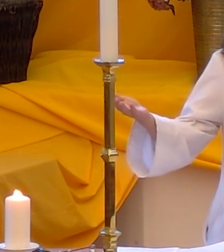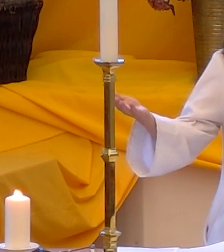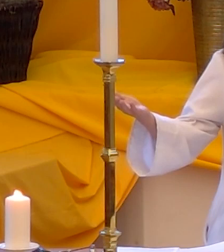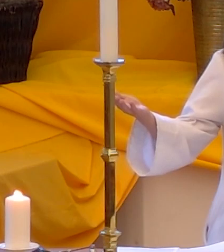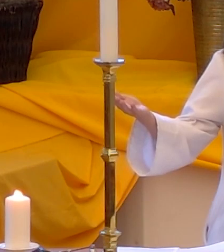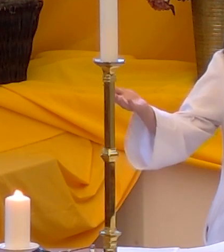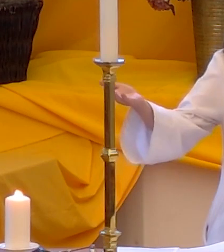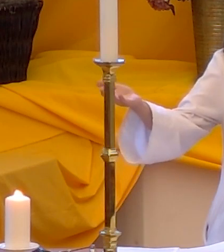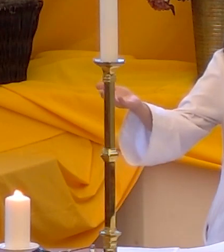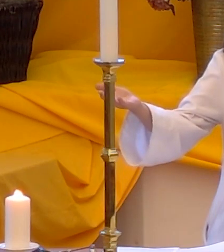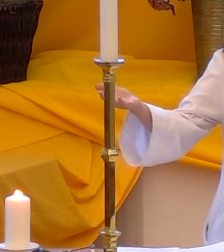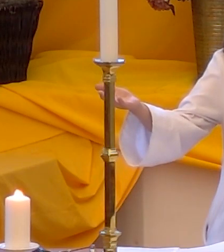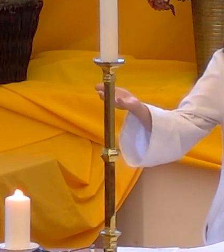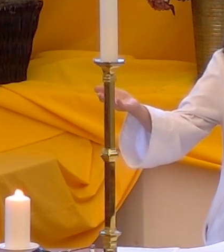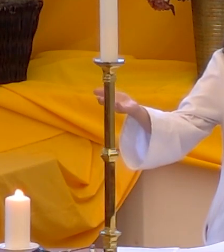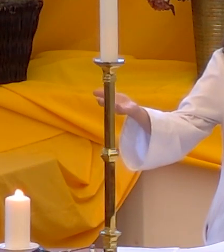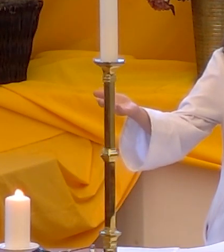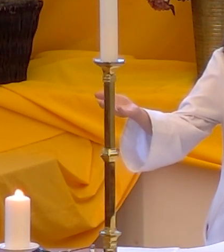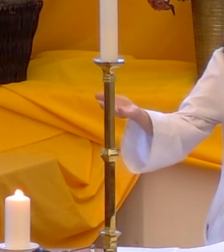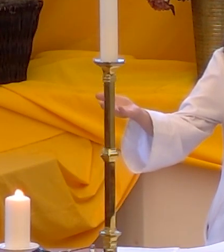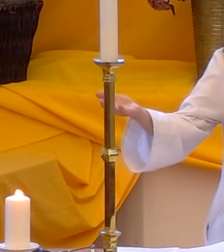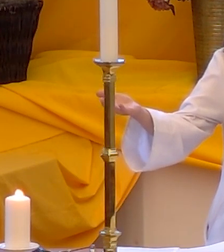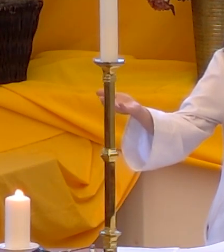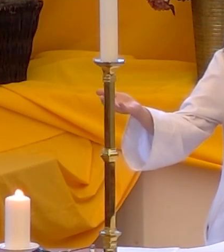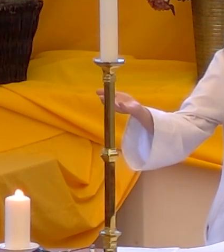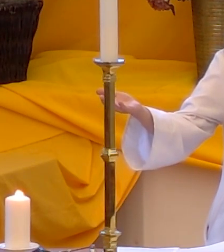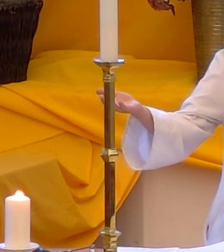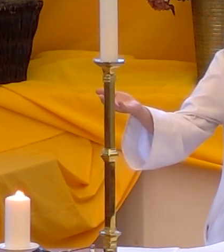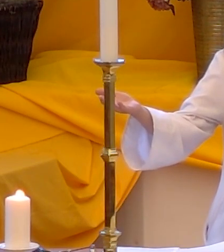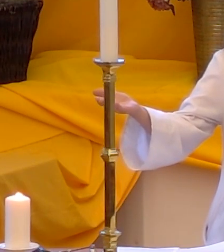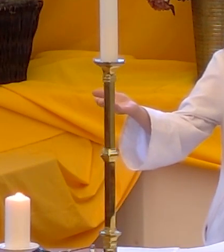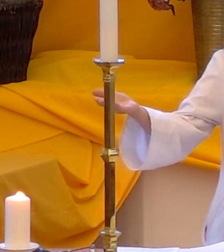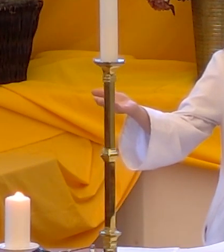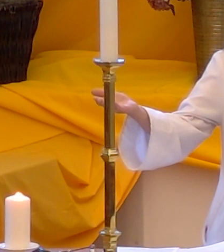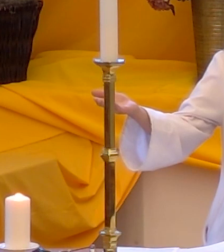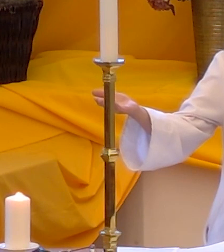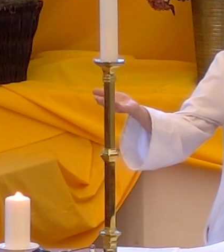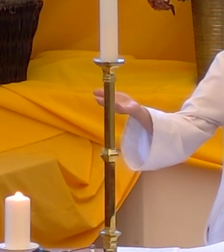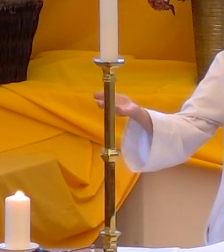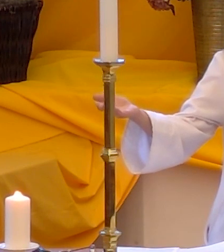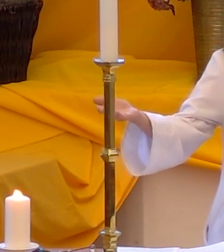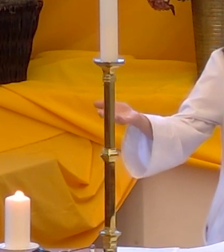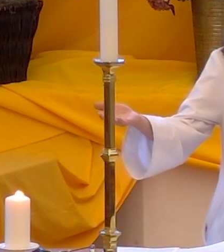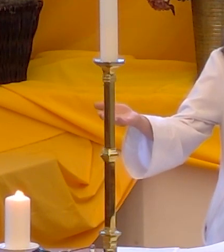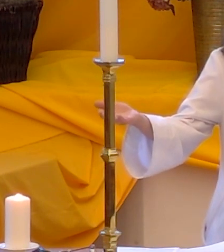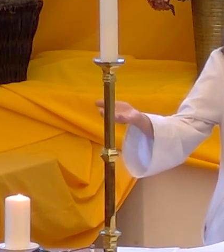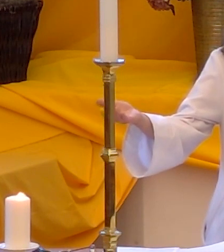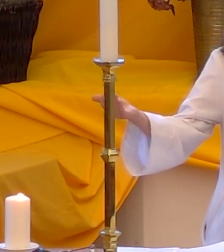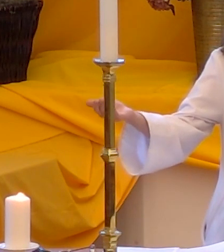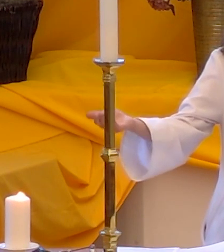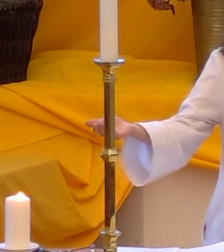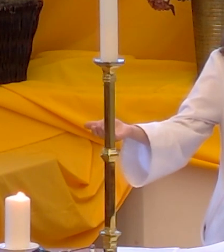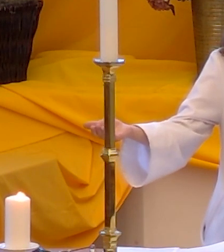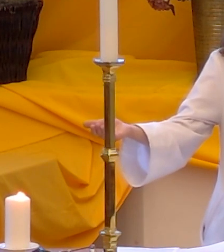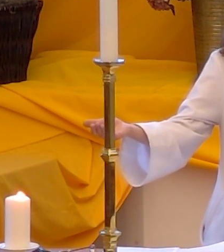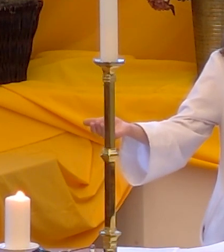Jesus Christ. By the baptism of his suffering, death, and resurrection, you gave birth to your church,